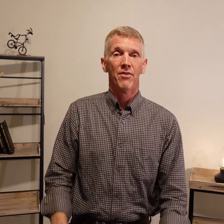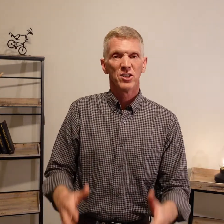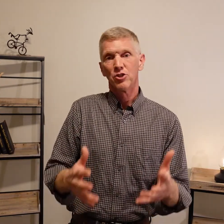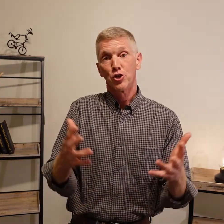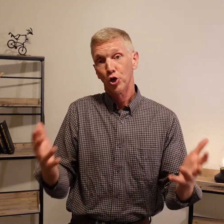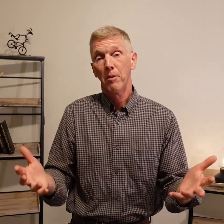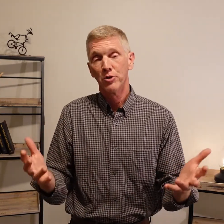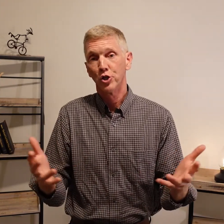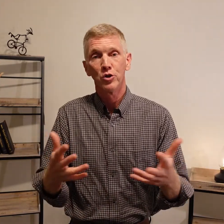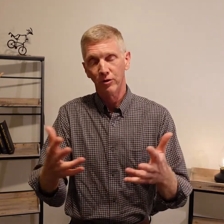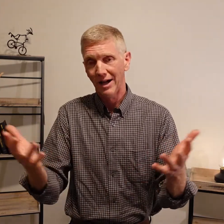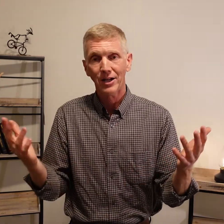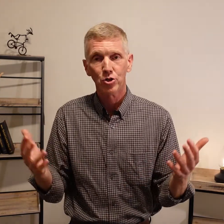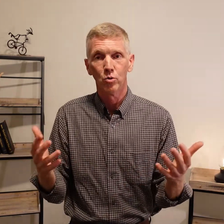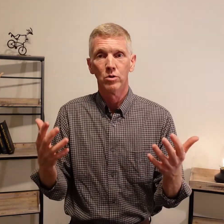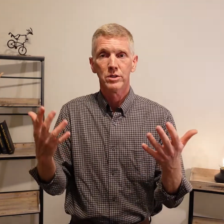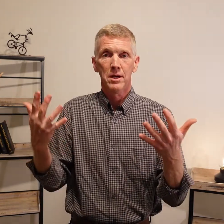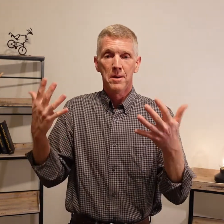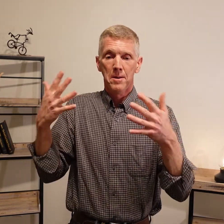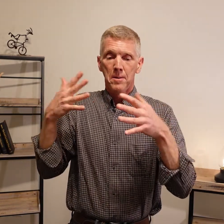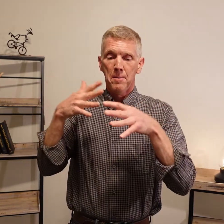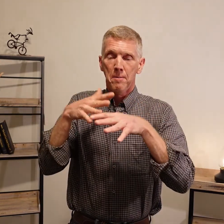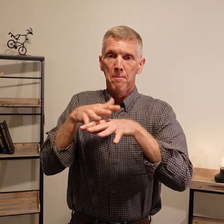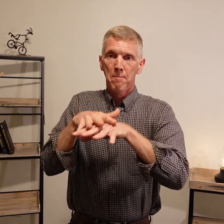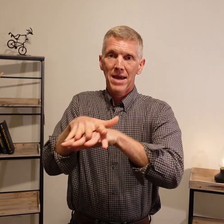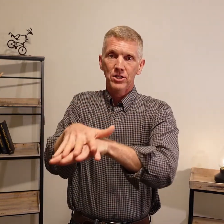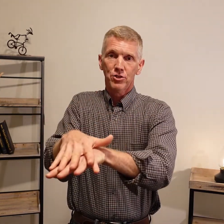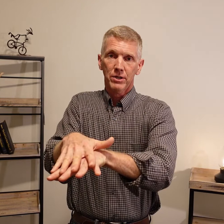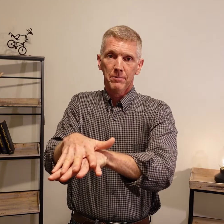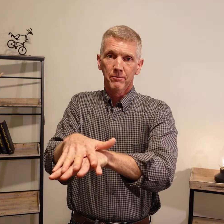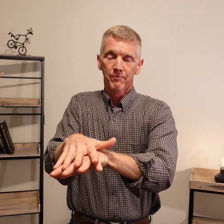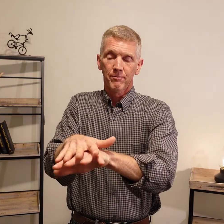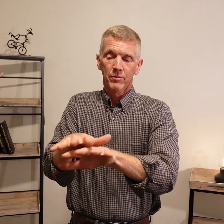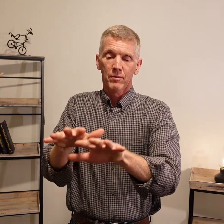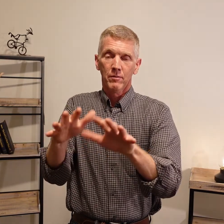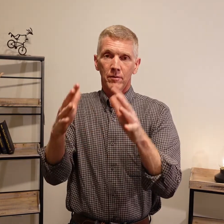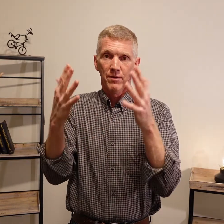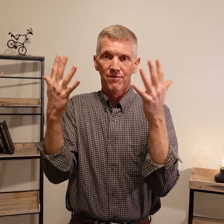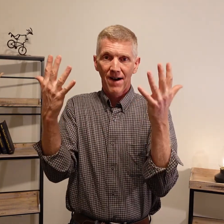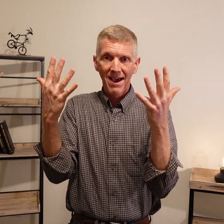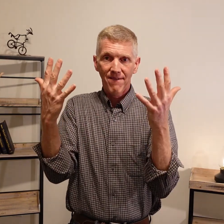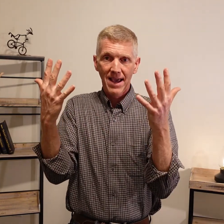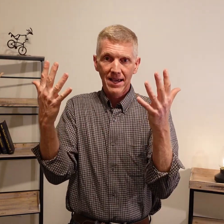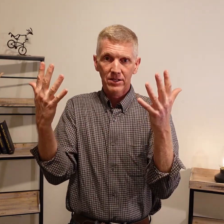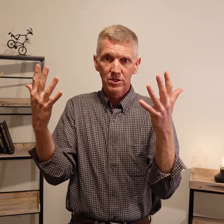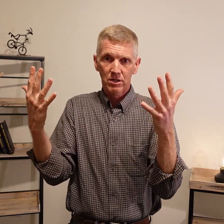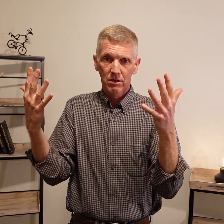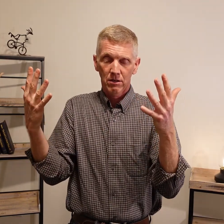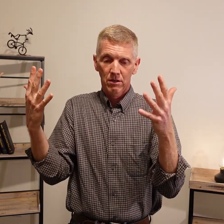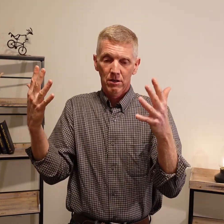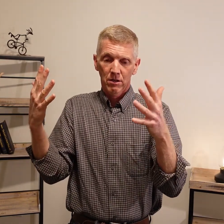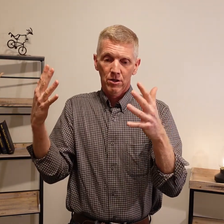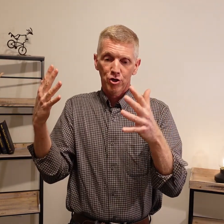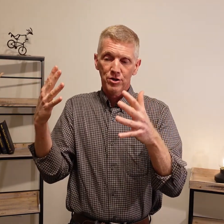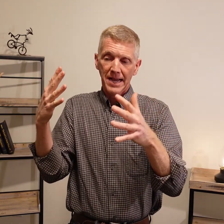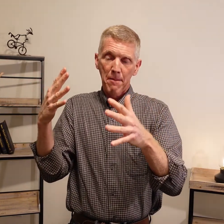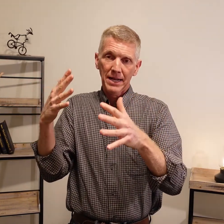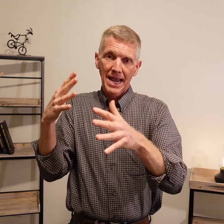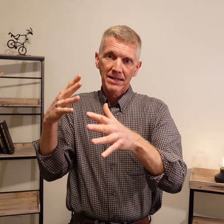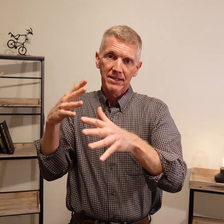is the term that was used for a lot of schools, mainstream. 5 hands, your dominant hand's gonna come